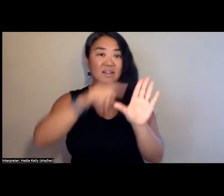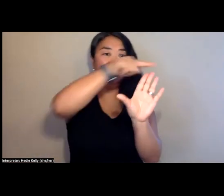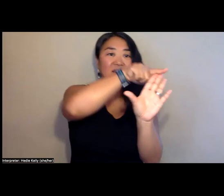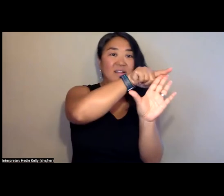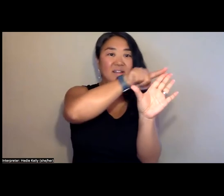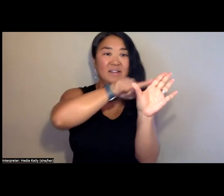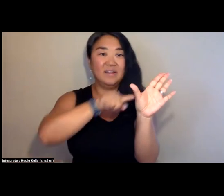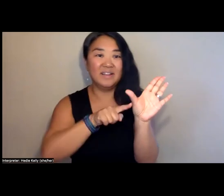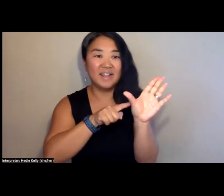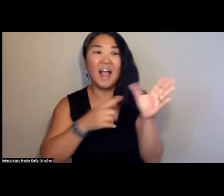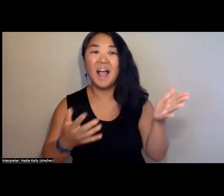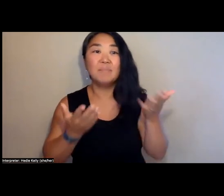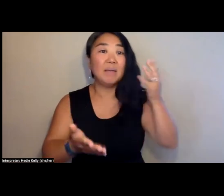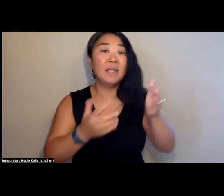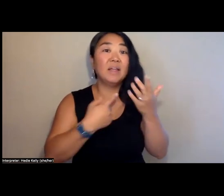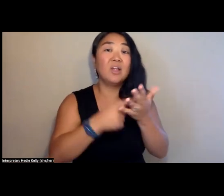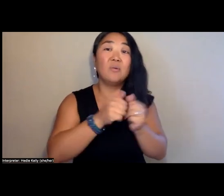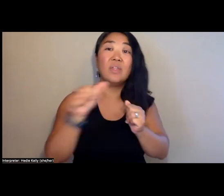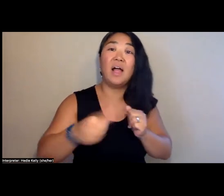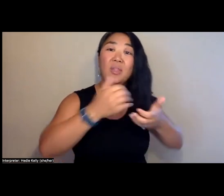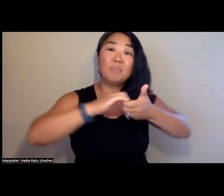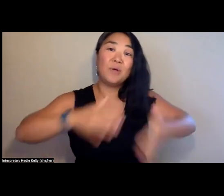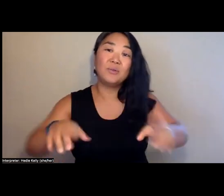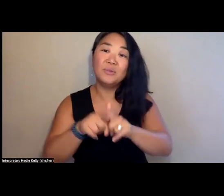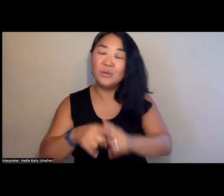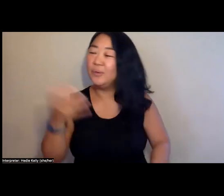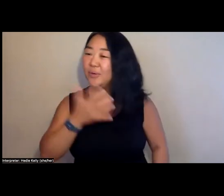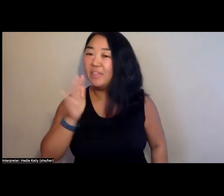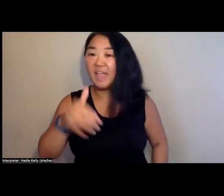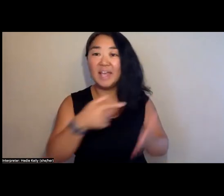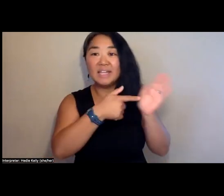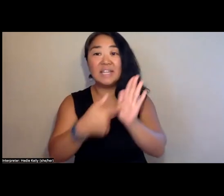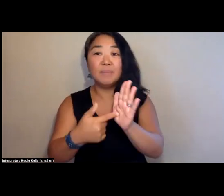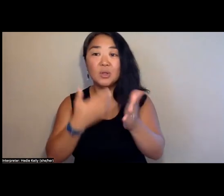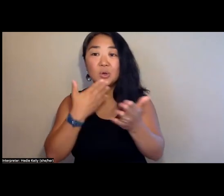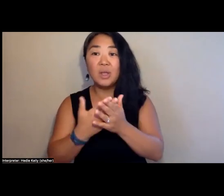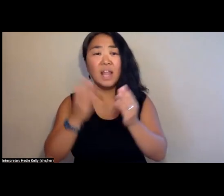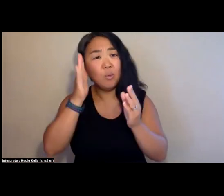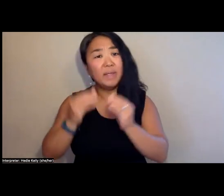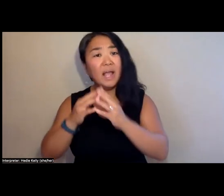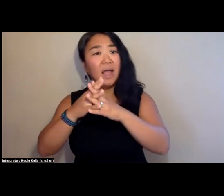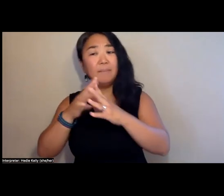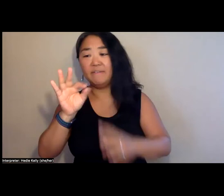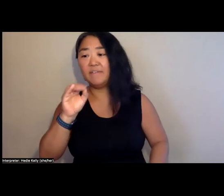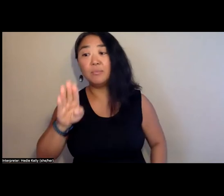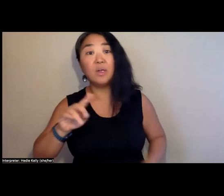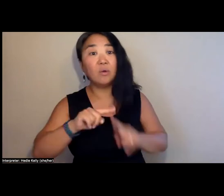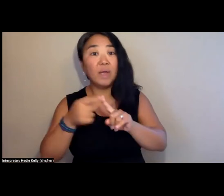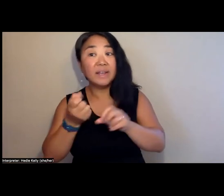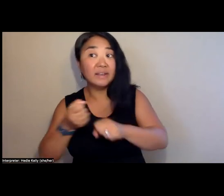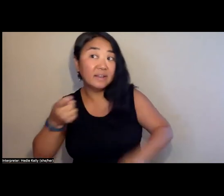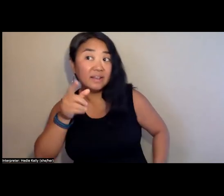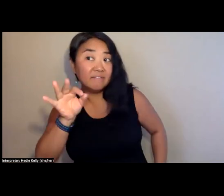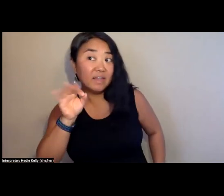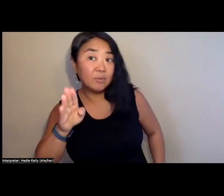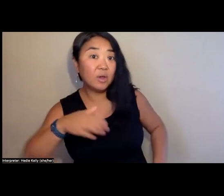other partners around the way. So that exhibit will be another good adventure. And it'll be up in February when the February walk will be an opportunity to walk